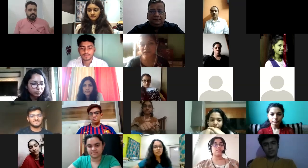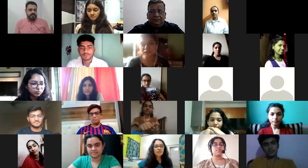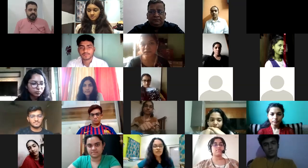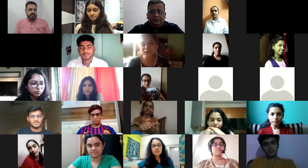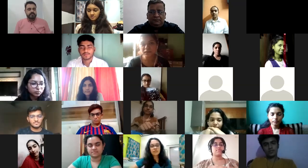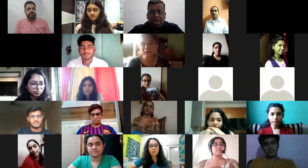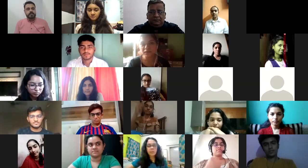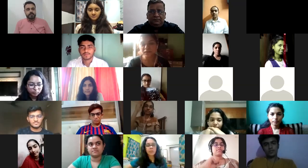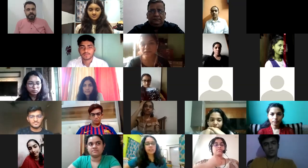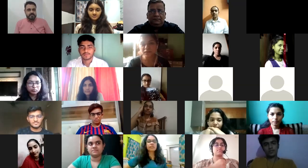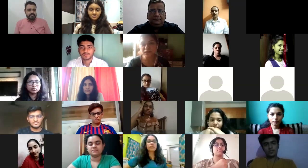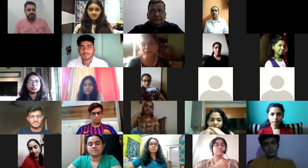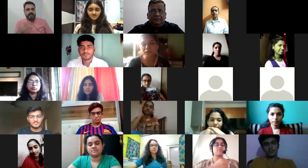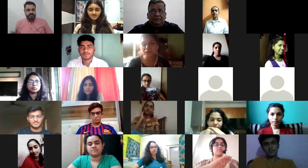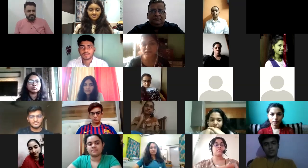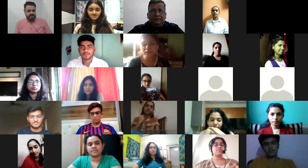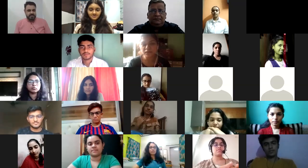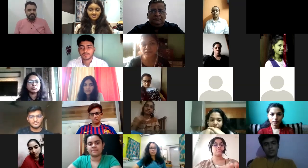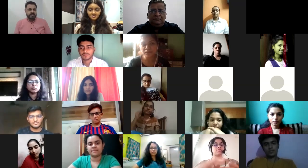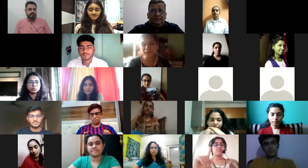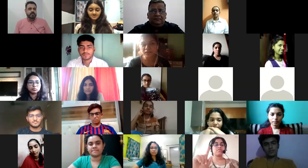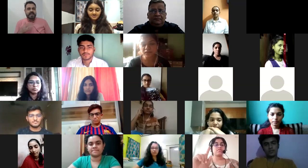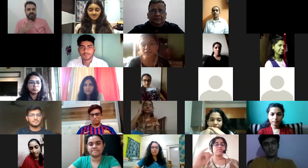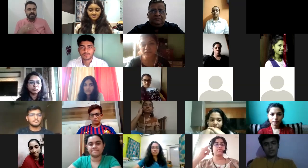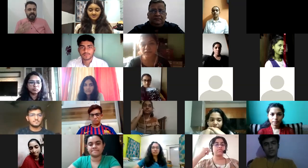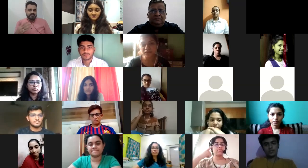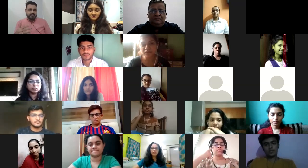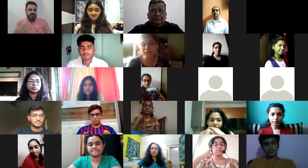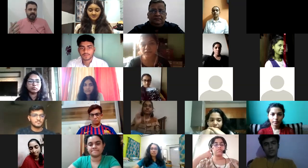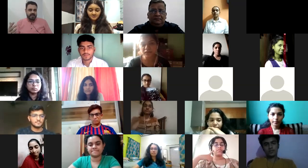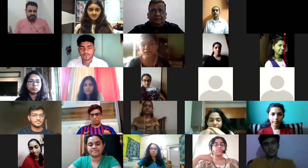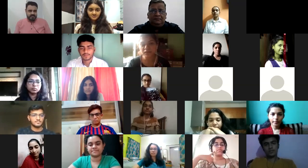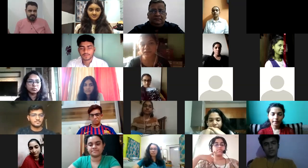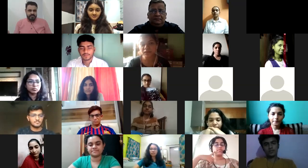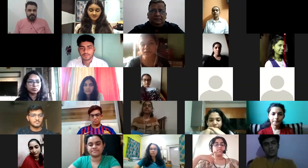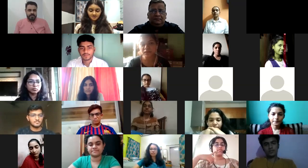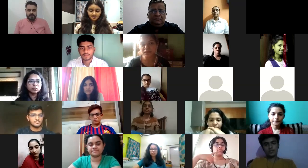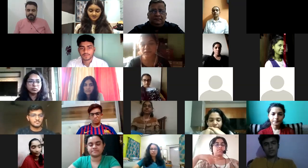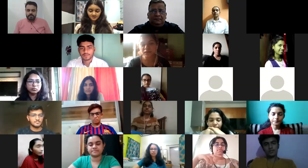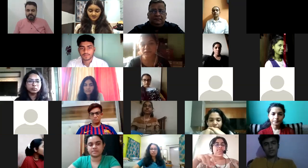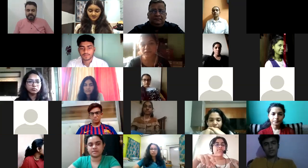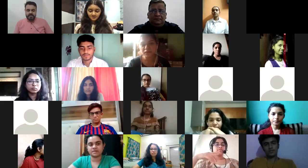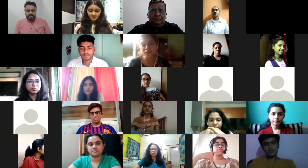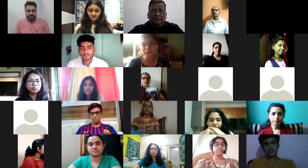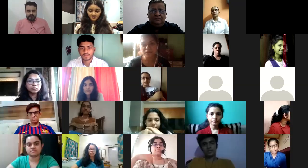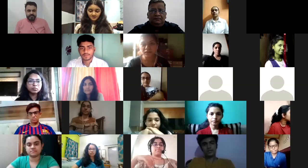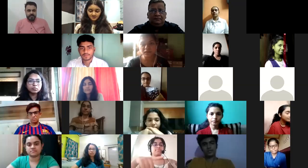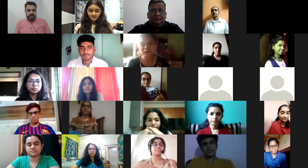say every 50 kilometers the language changes. If not the language, at least accent and the dialect. Okay, so there's so much of variation.